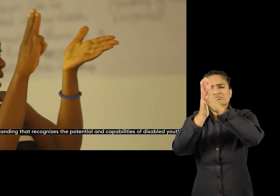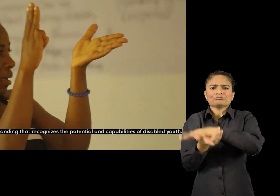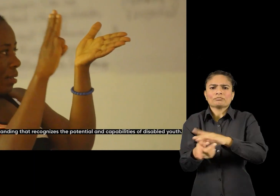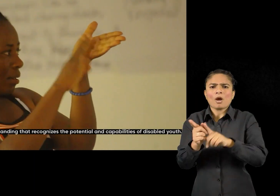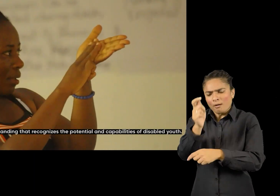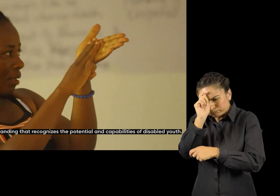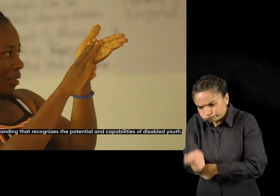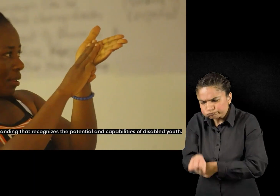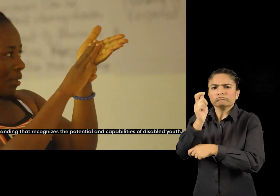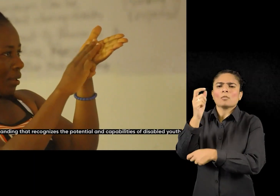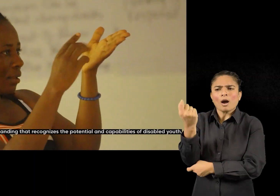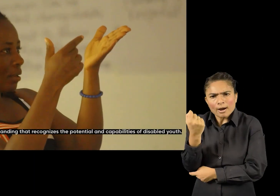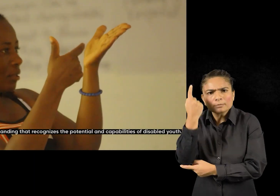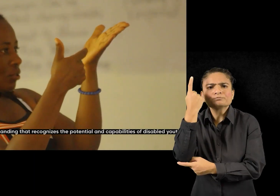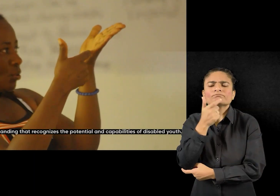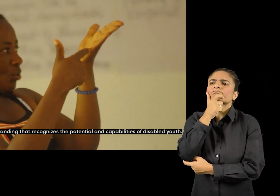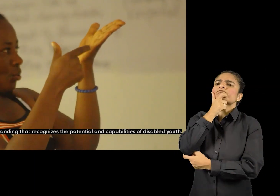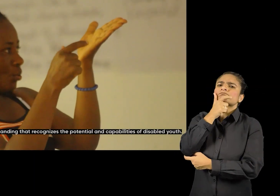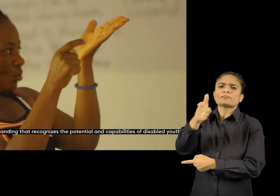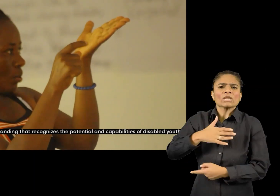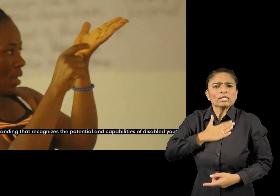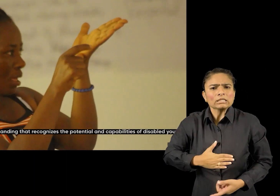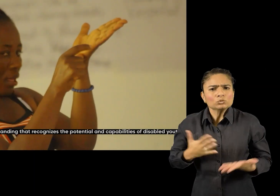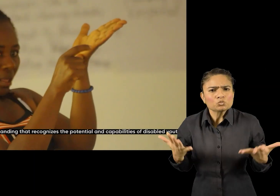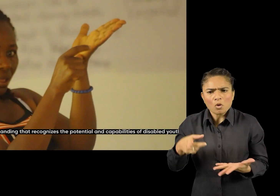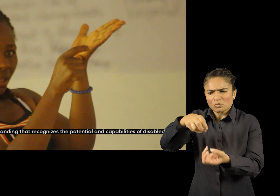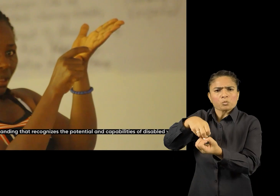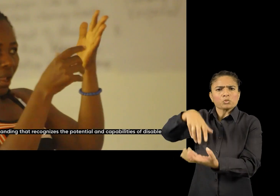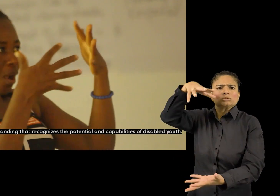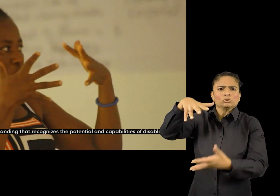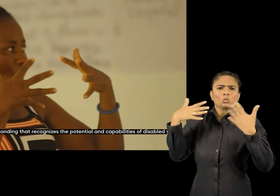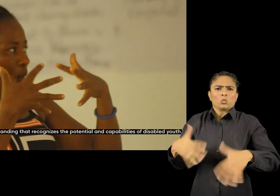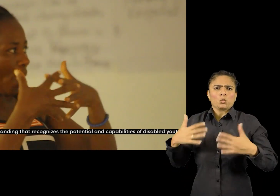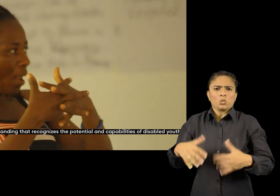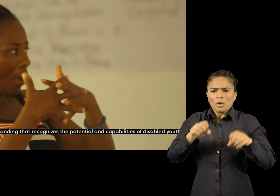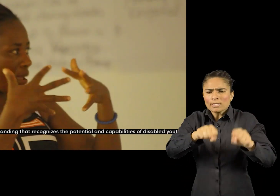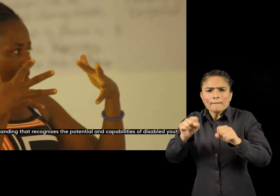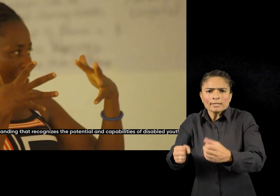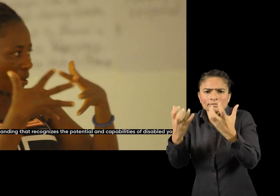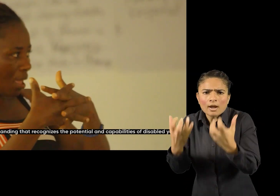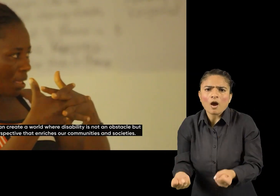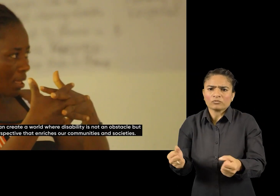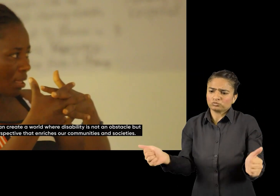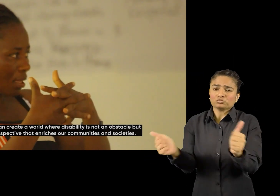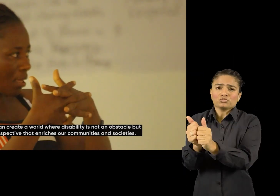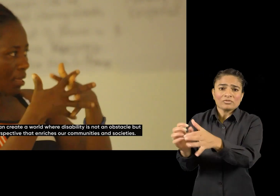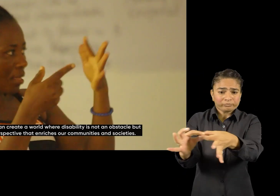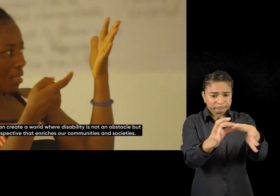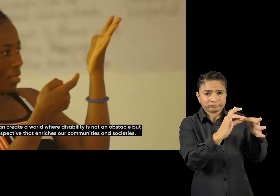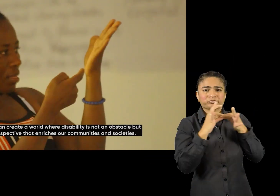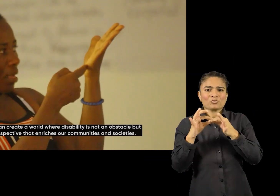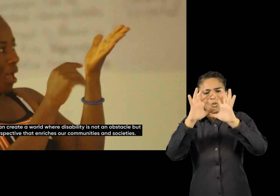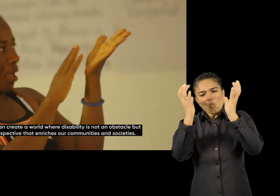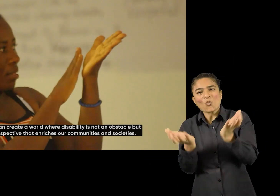them with an understanding that recognizes the potential and capabilities of our disabled youth.